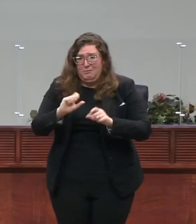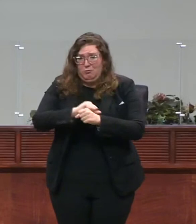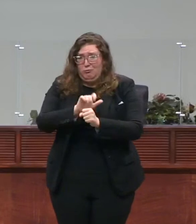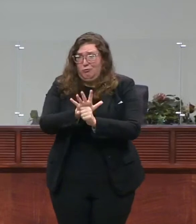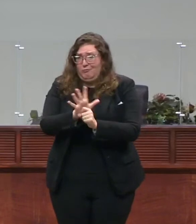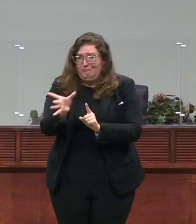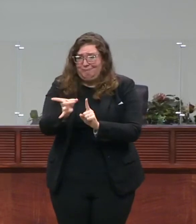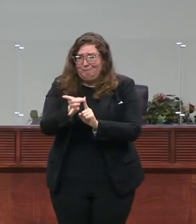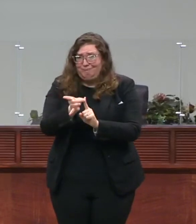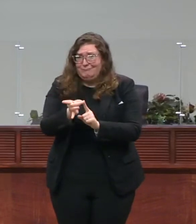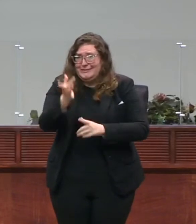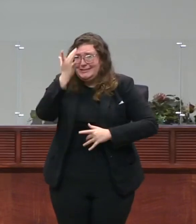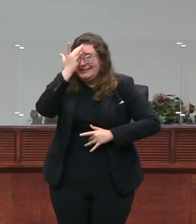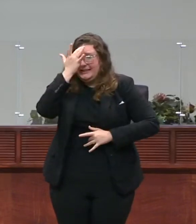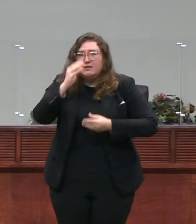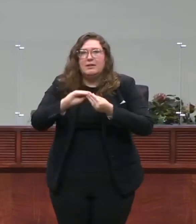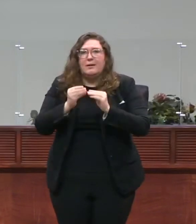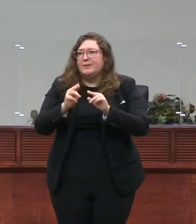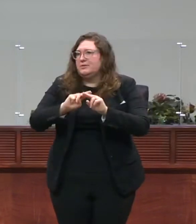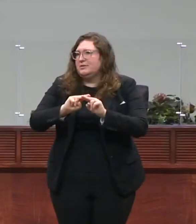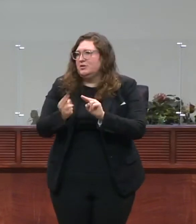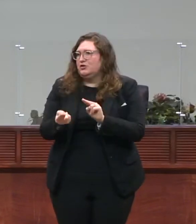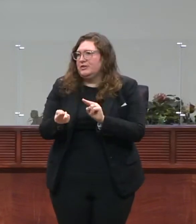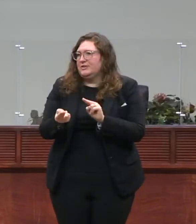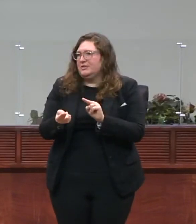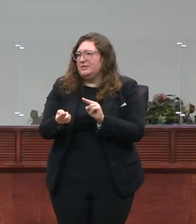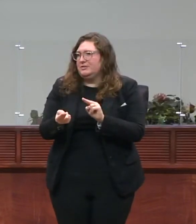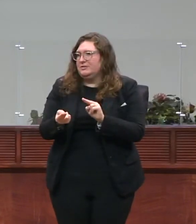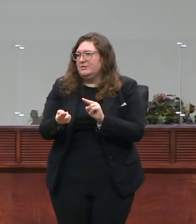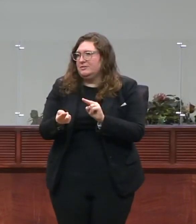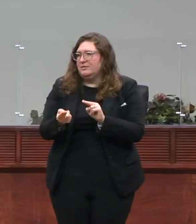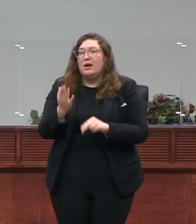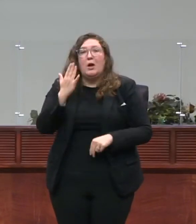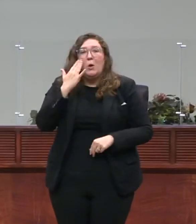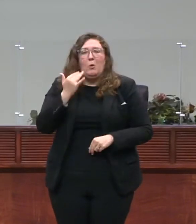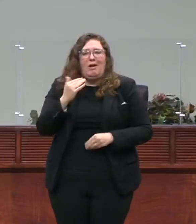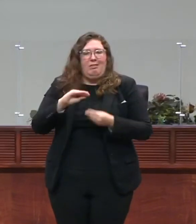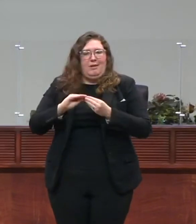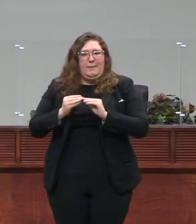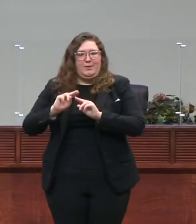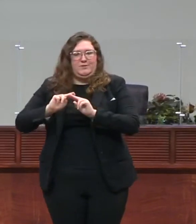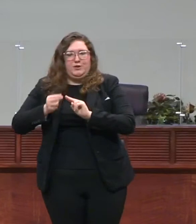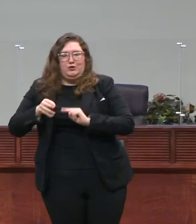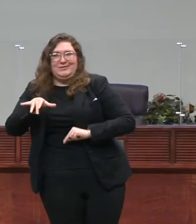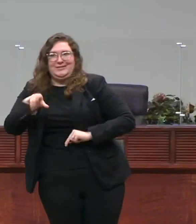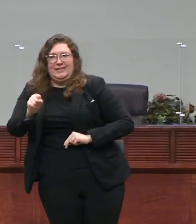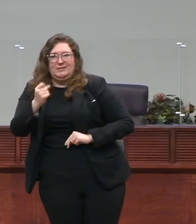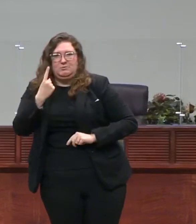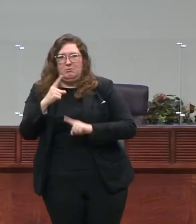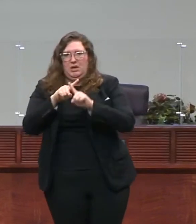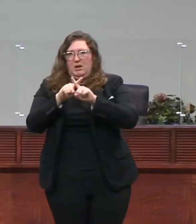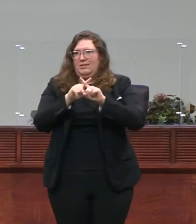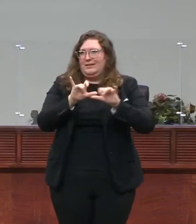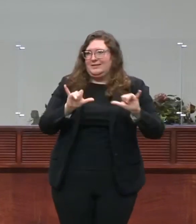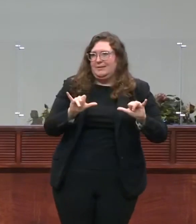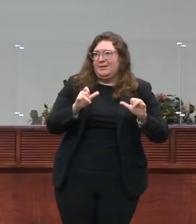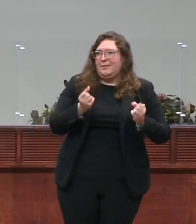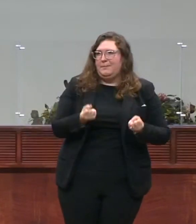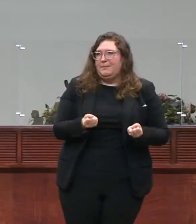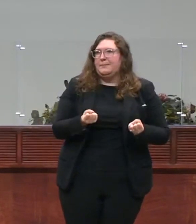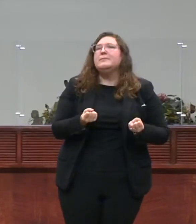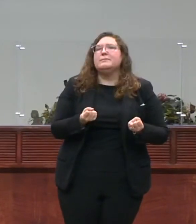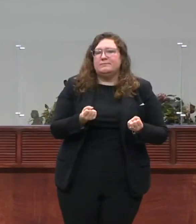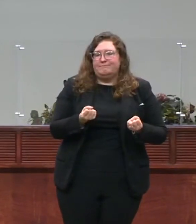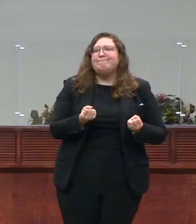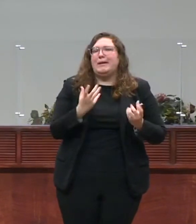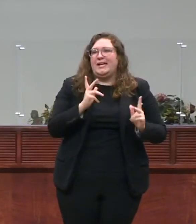bit, in part because there has been a decrease in the number of infections, but also because there has been an increase in the number of